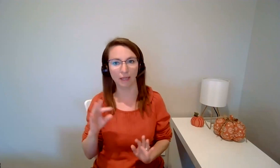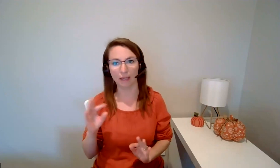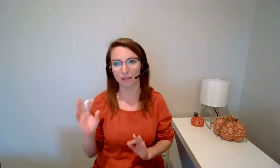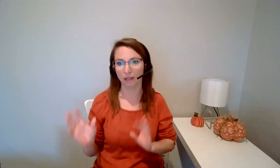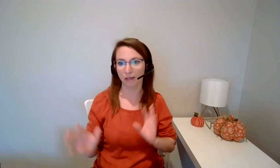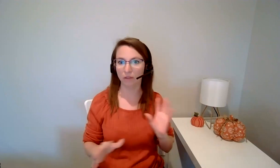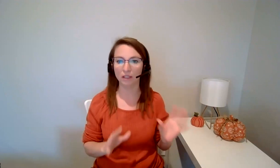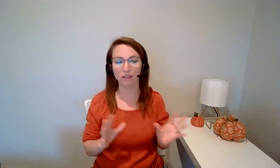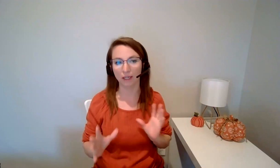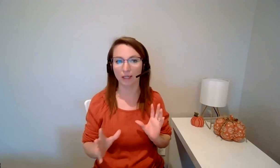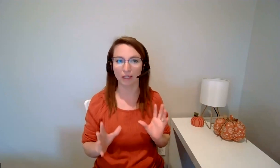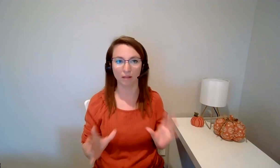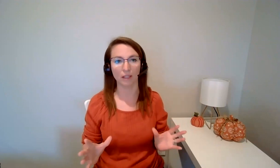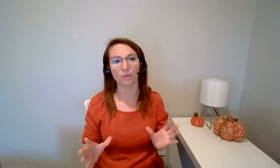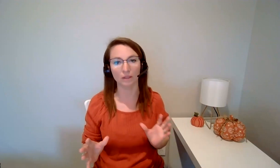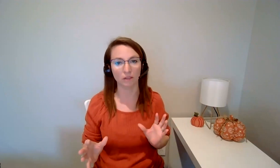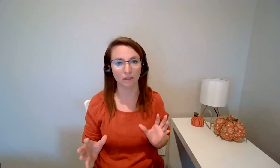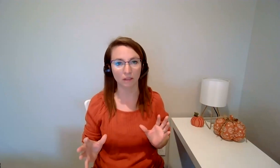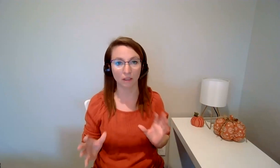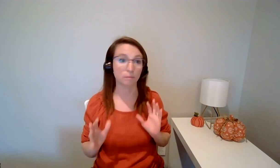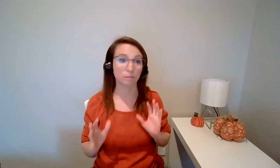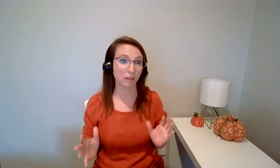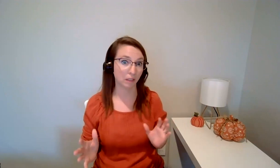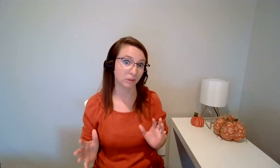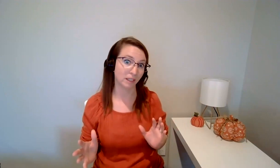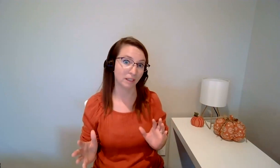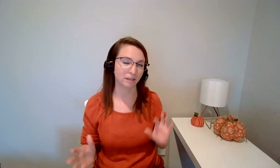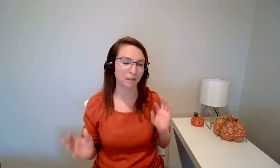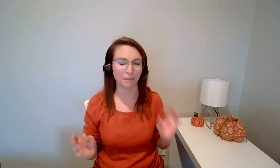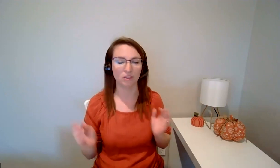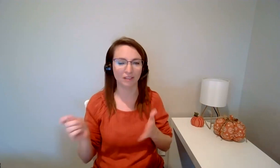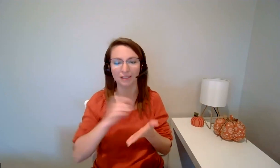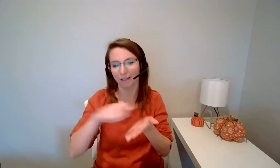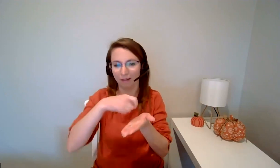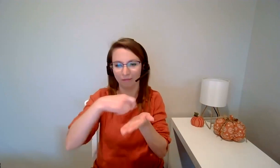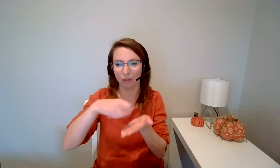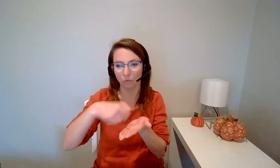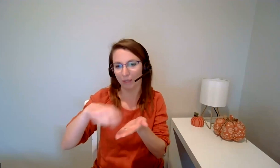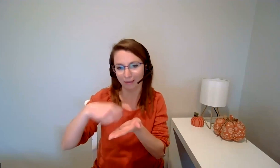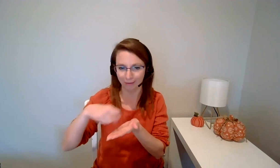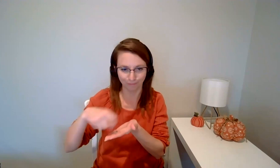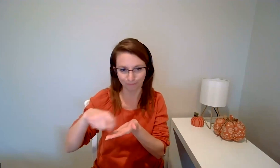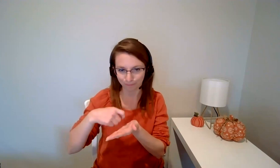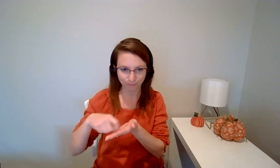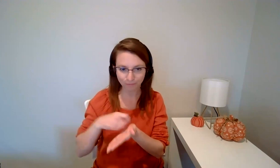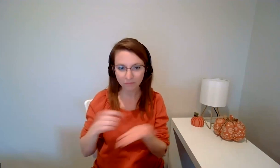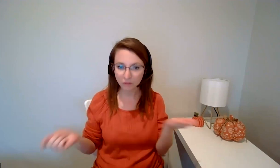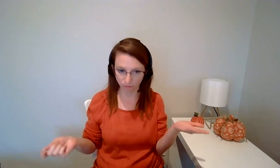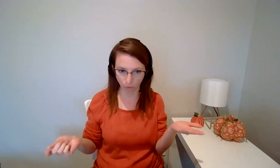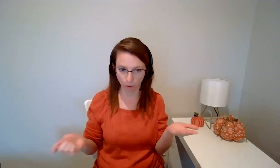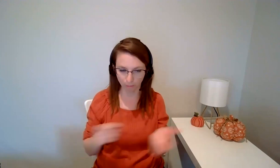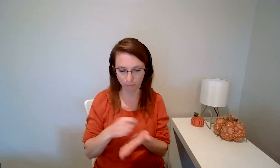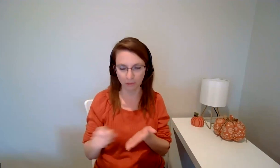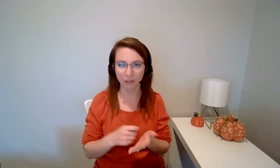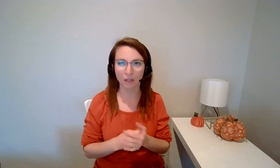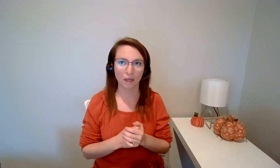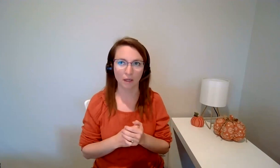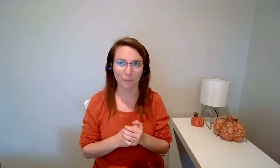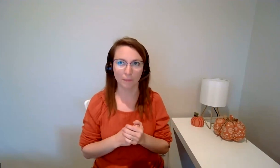syntax, everything that a spoken language has, except it just doesn't have like a written form. But